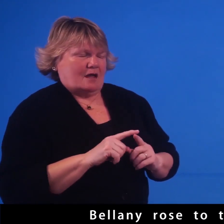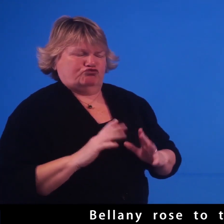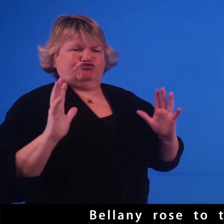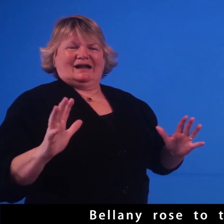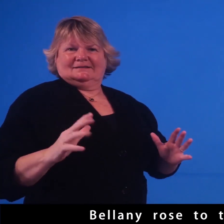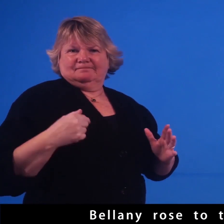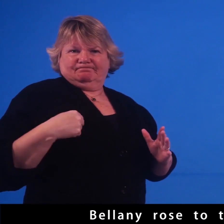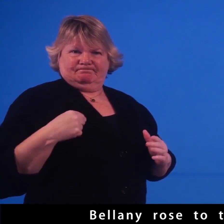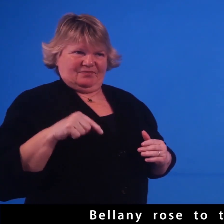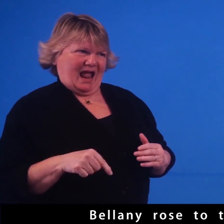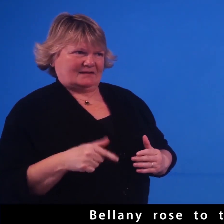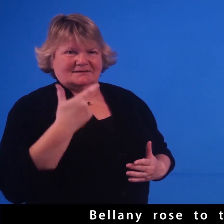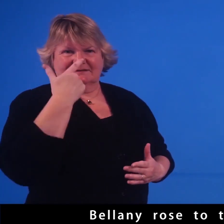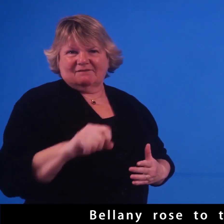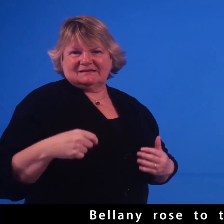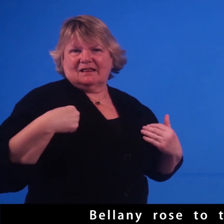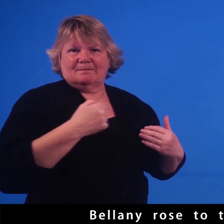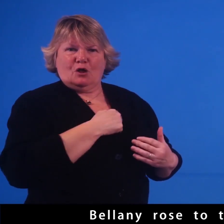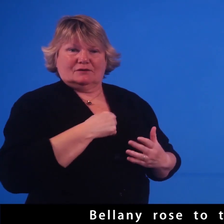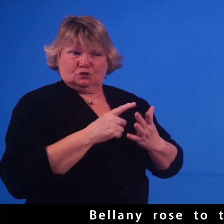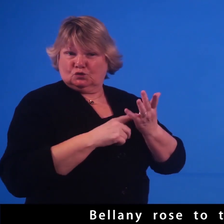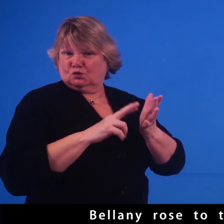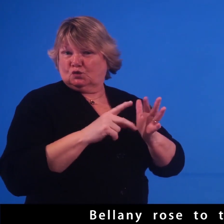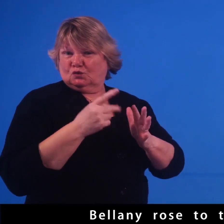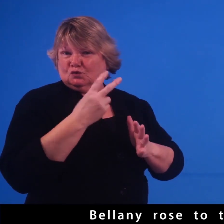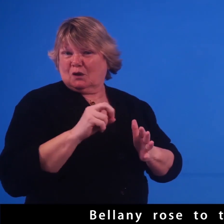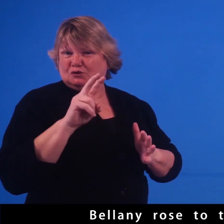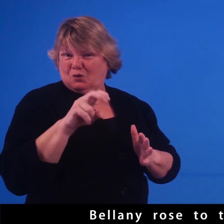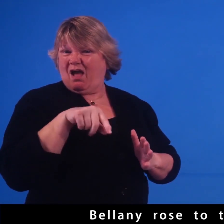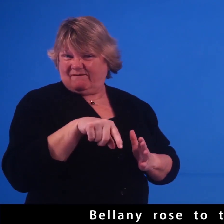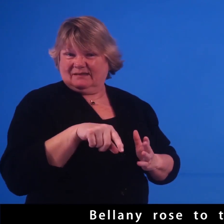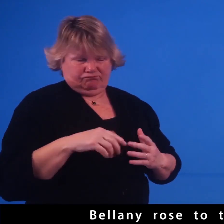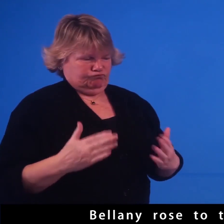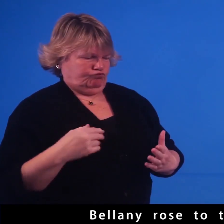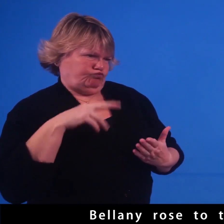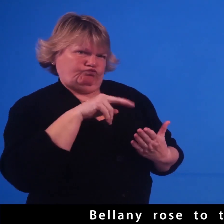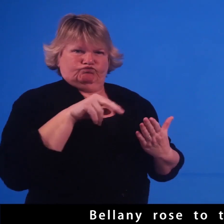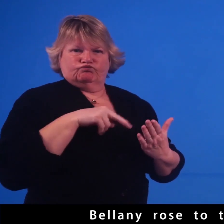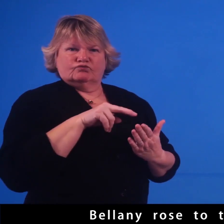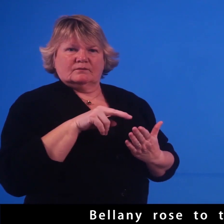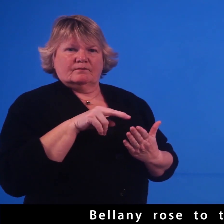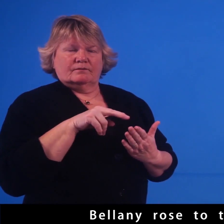Bellany rose to the occasion on his 70th birthday in June 2012.